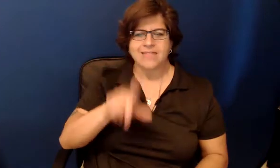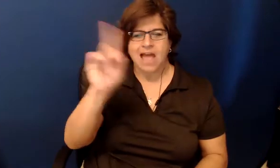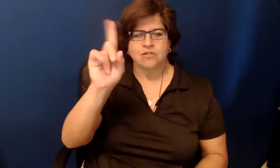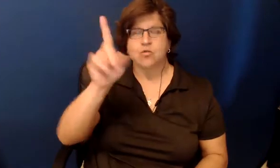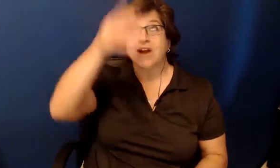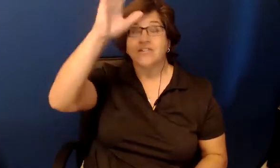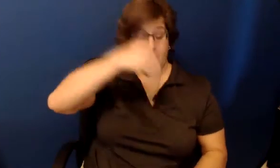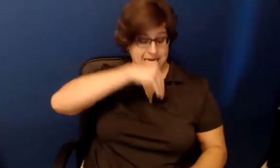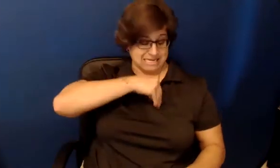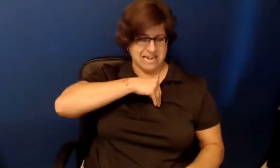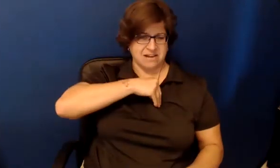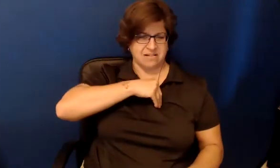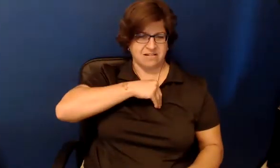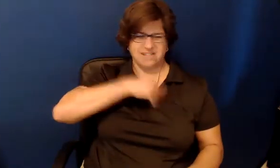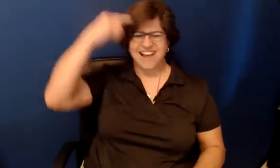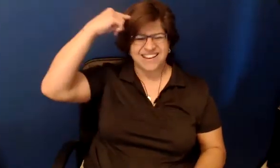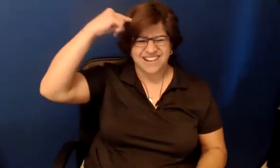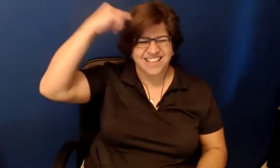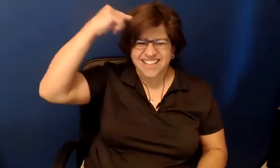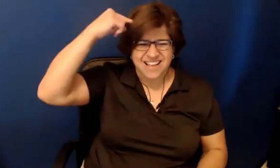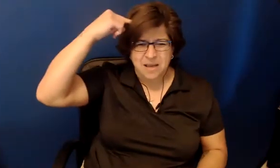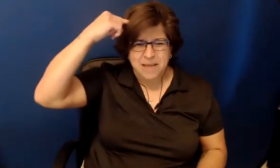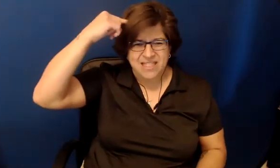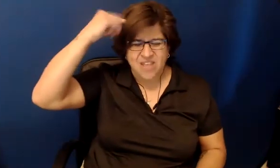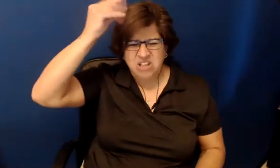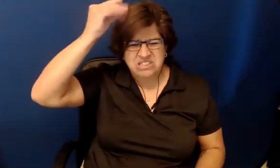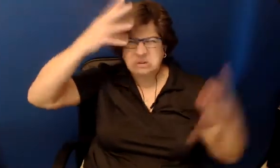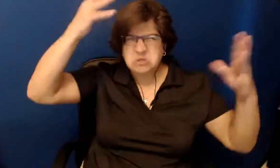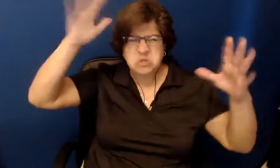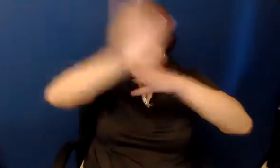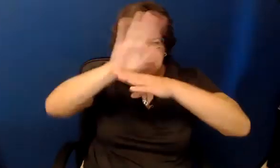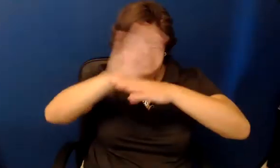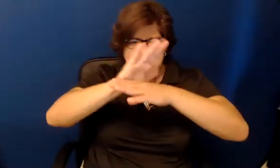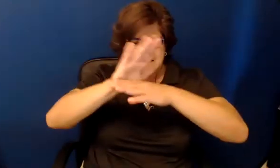God is. He can't be up here in this head. This head is way too busy. Okay.